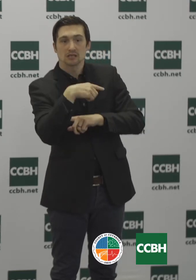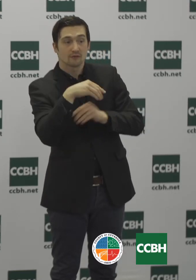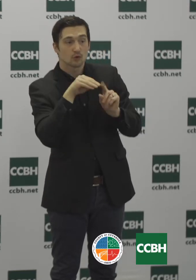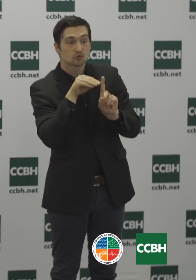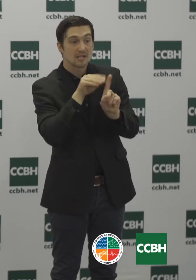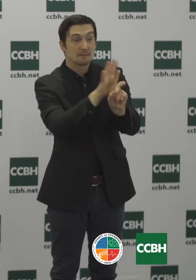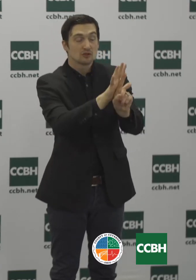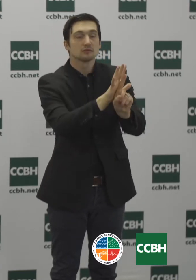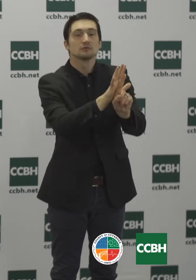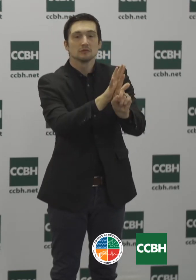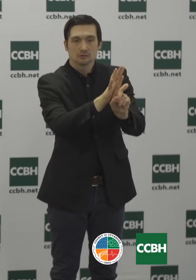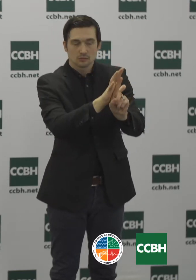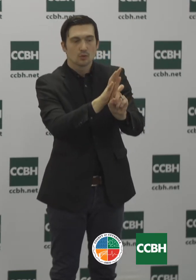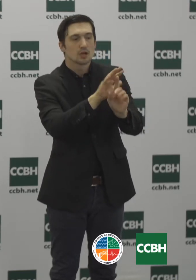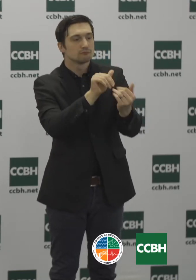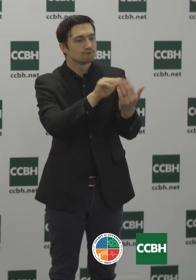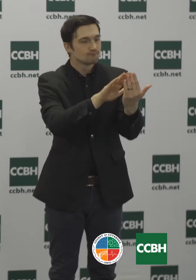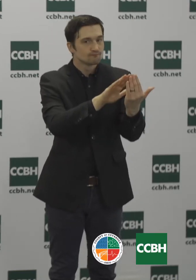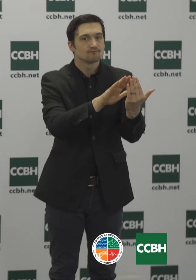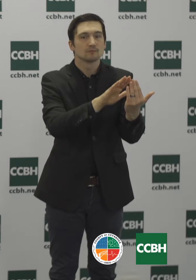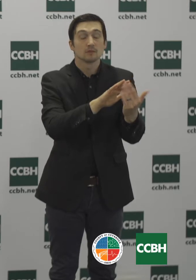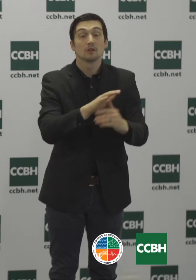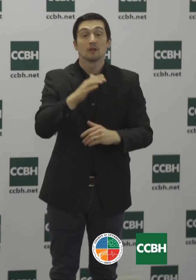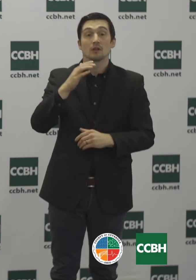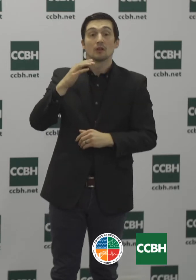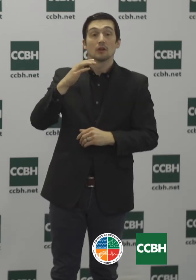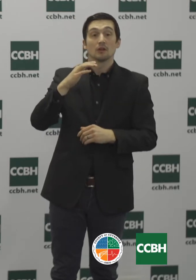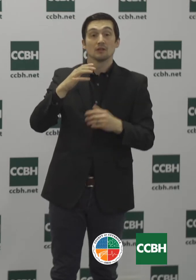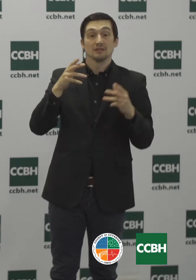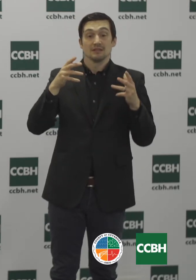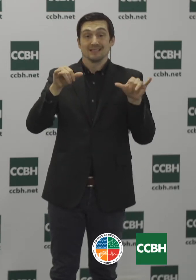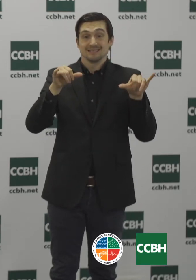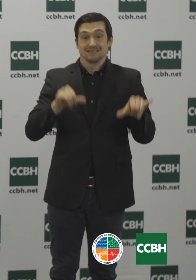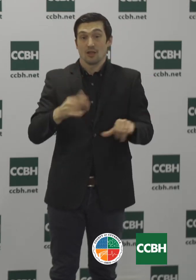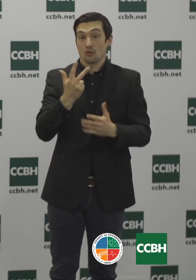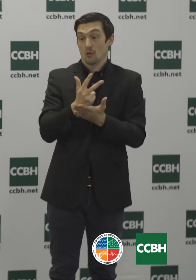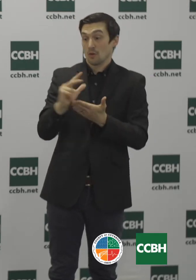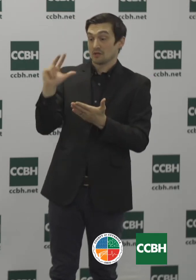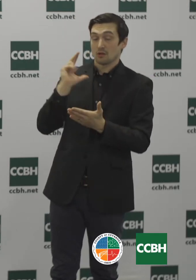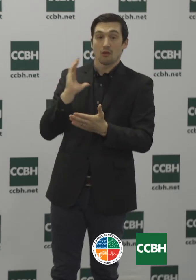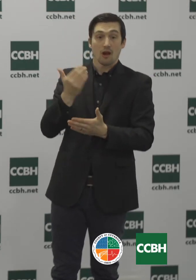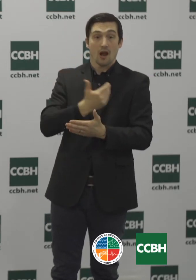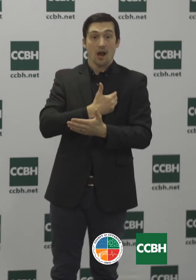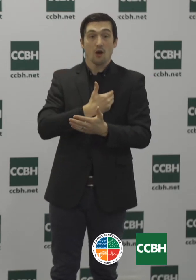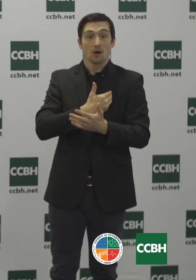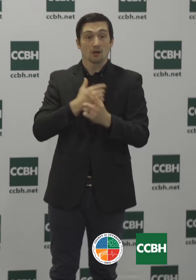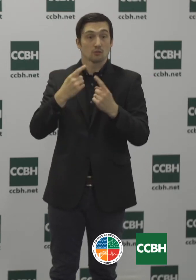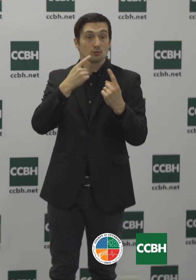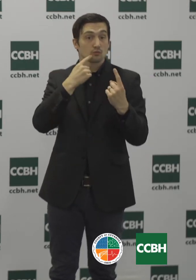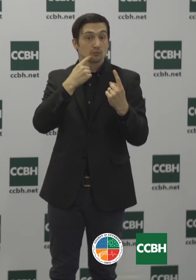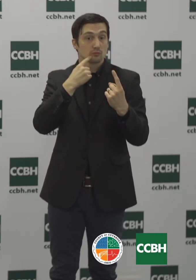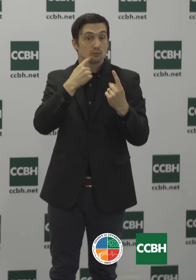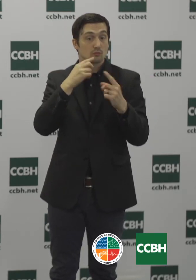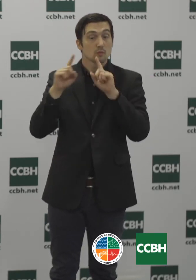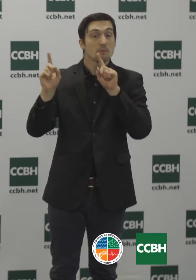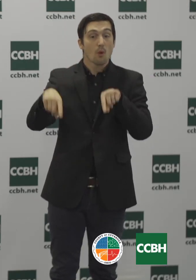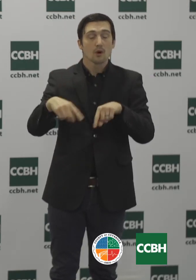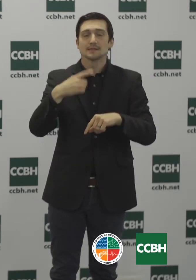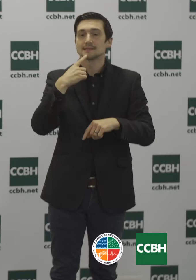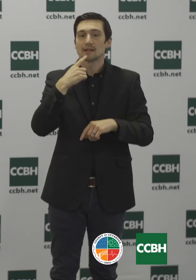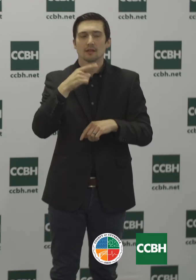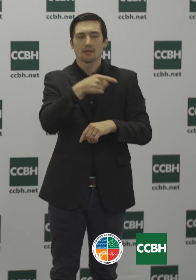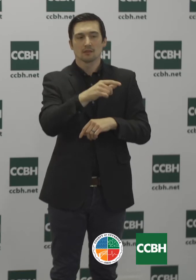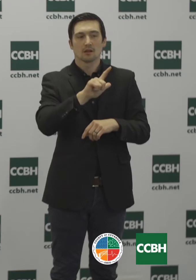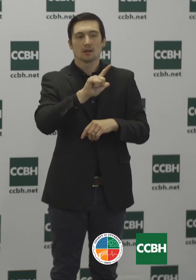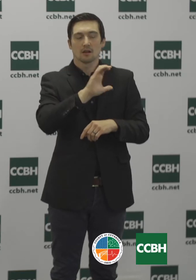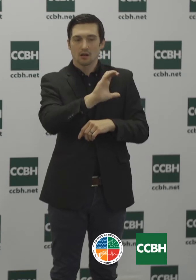impact. As we reported 3 weeks ago, our modeling has shown that these clusters, as